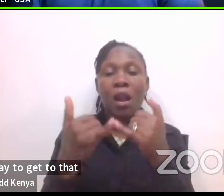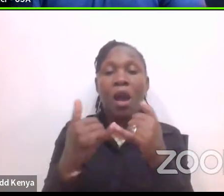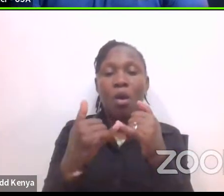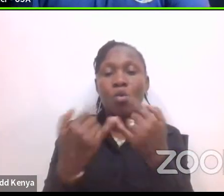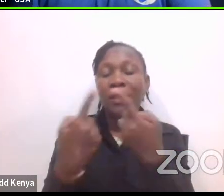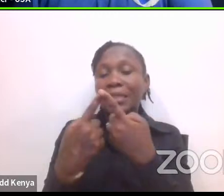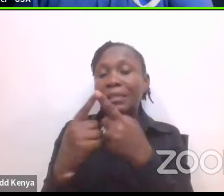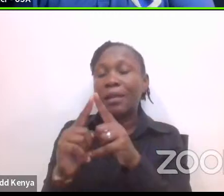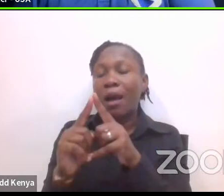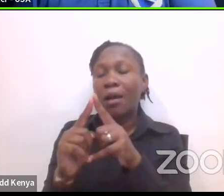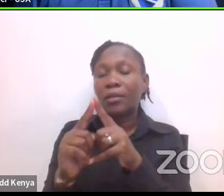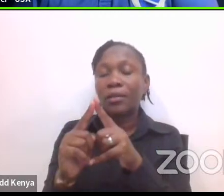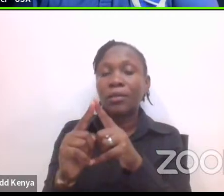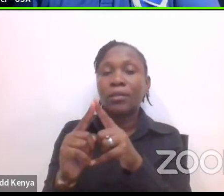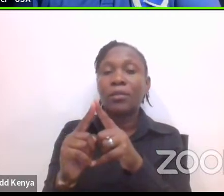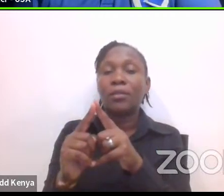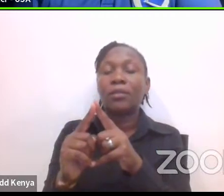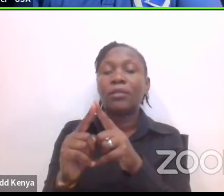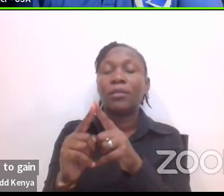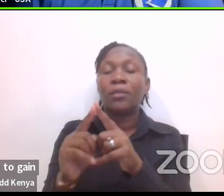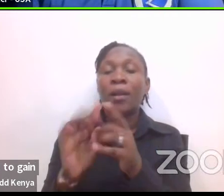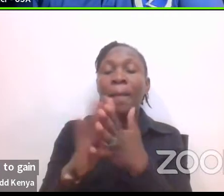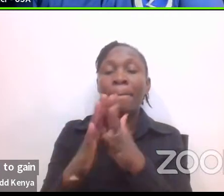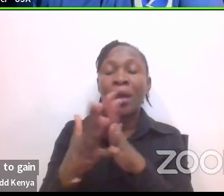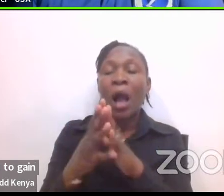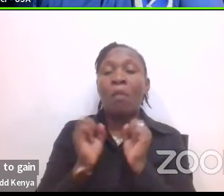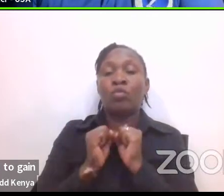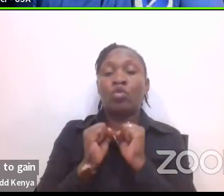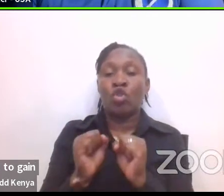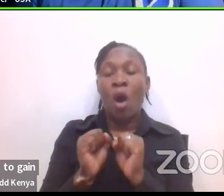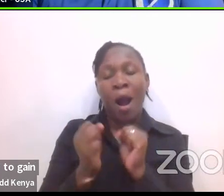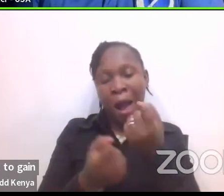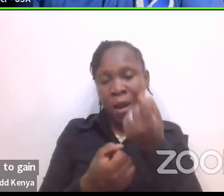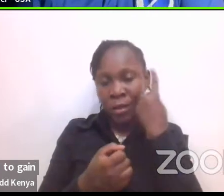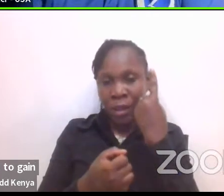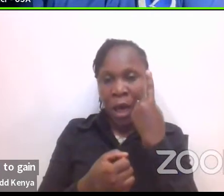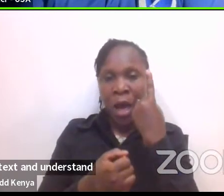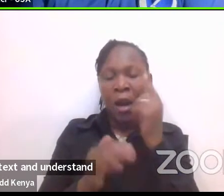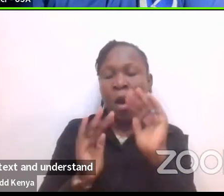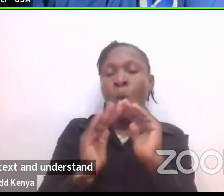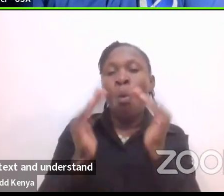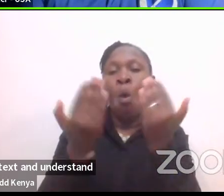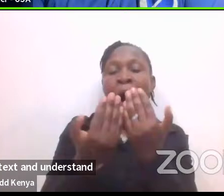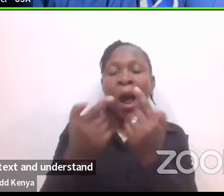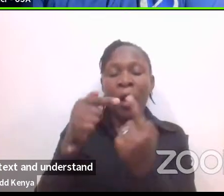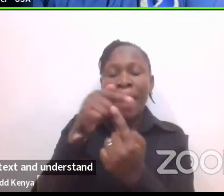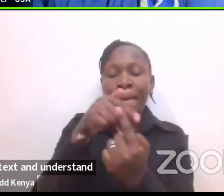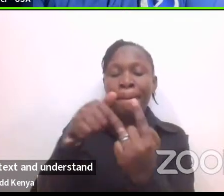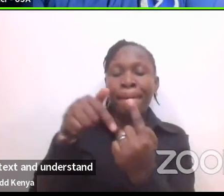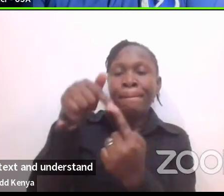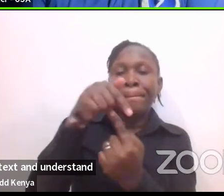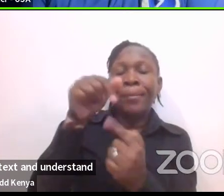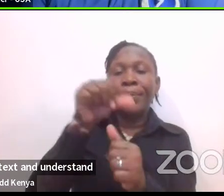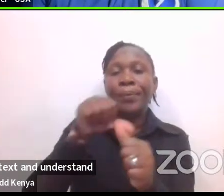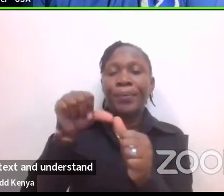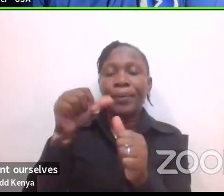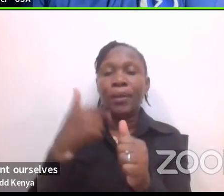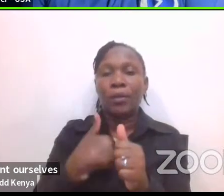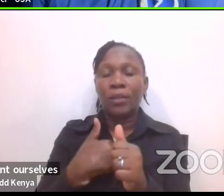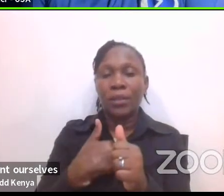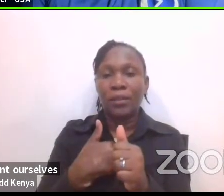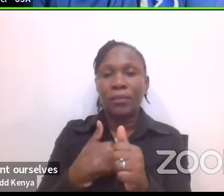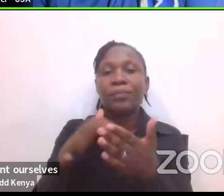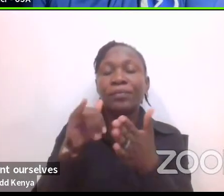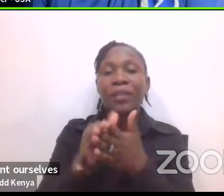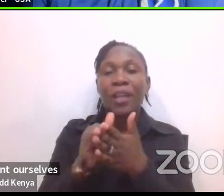to gain context and understand the world around us and orient ourselves. So that's very much